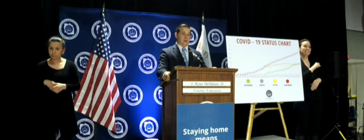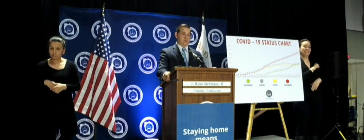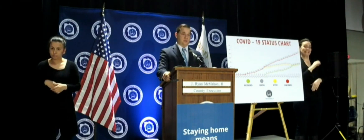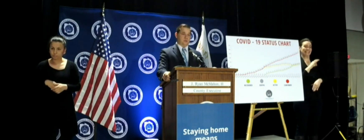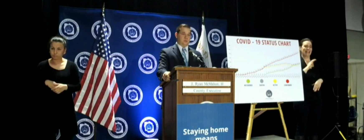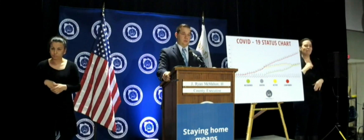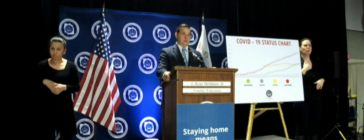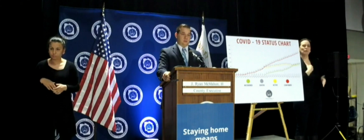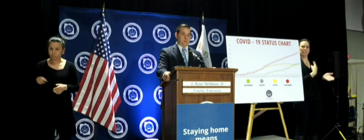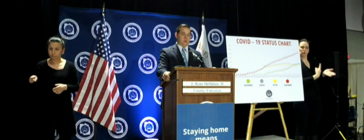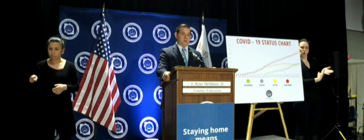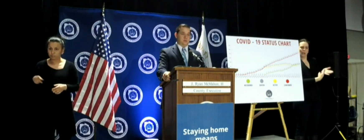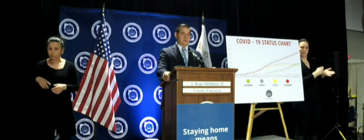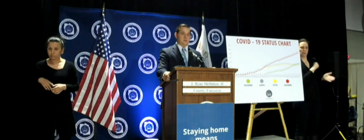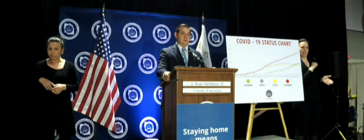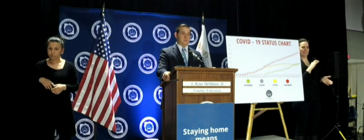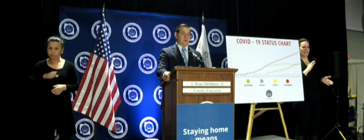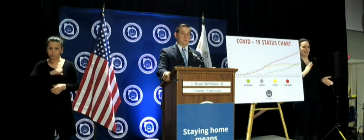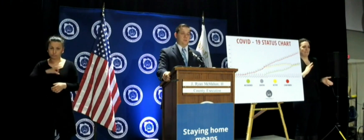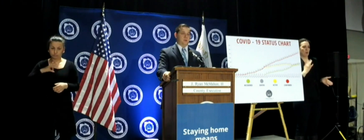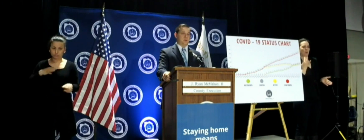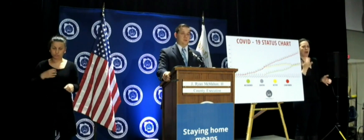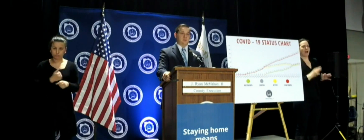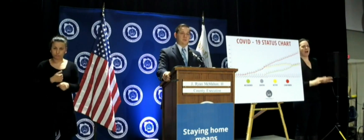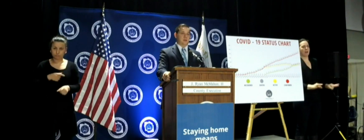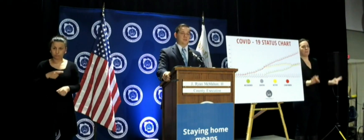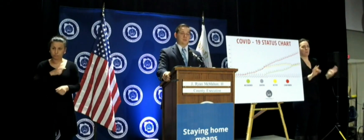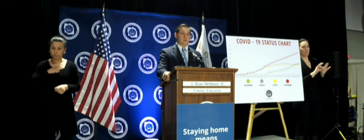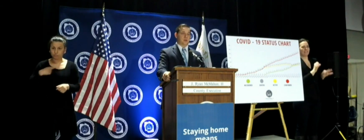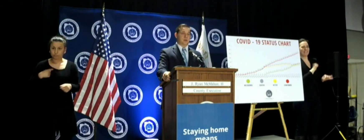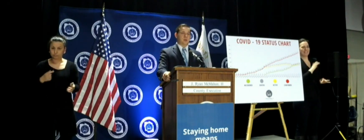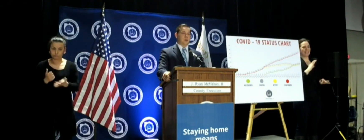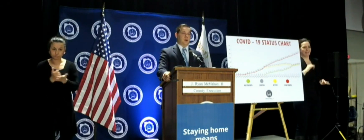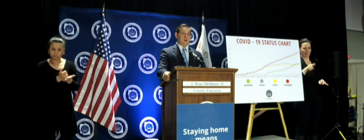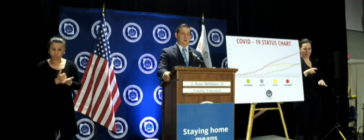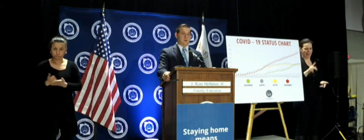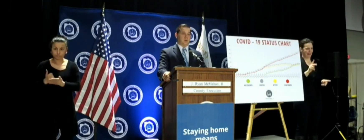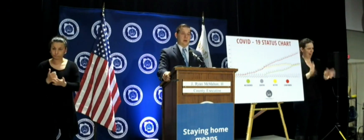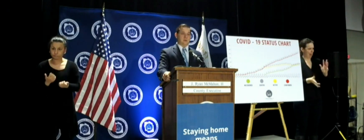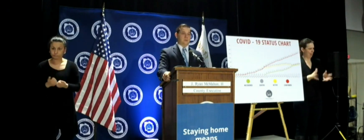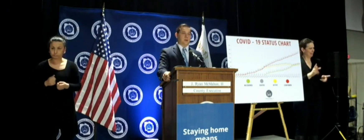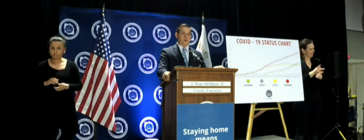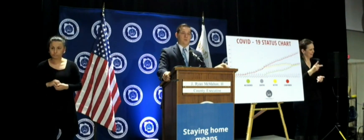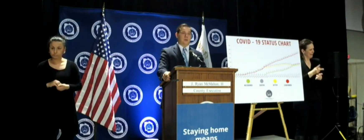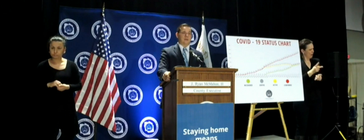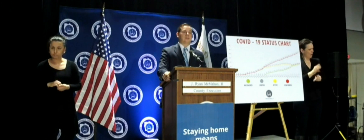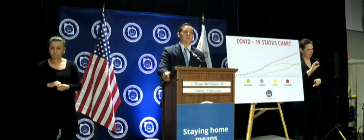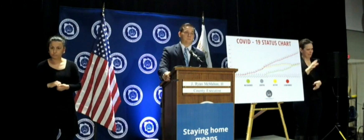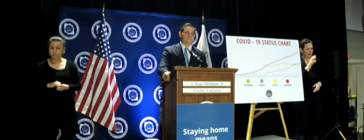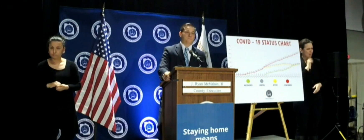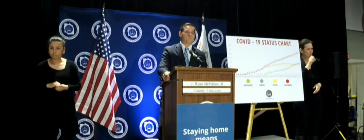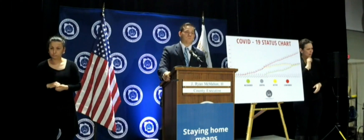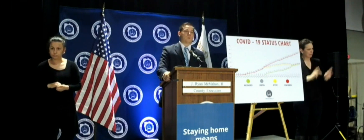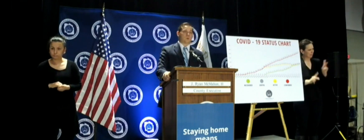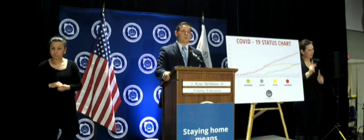the carriers. The patients in a dementia unit aren't going around spreading